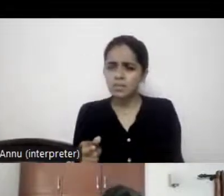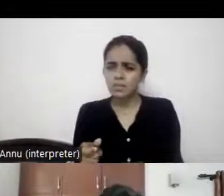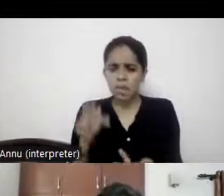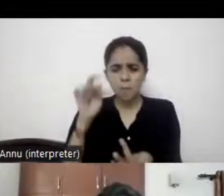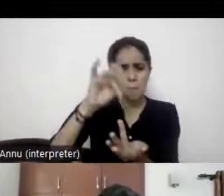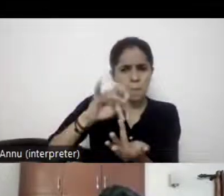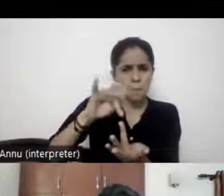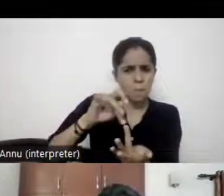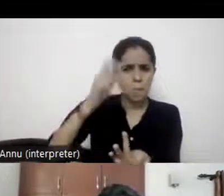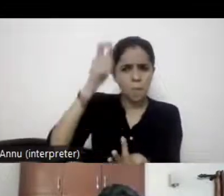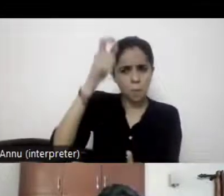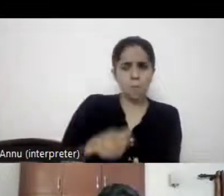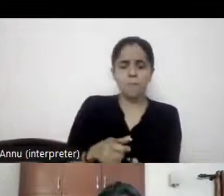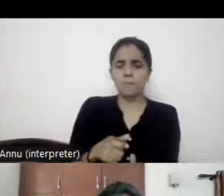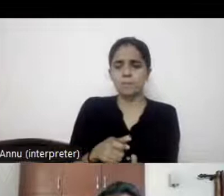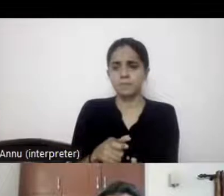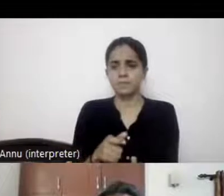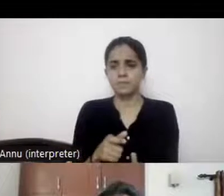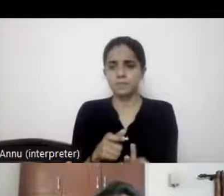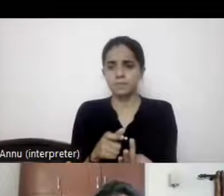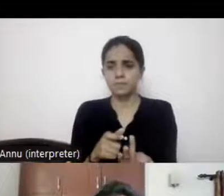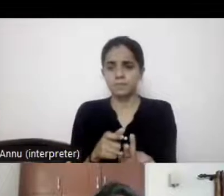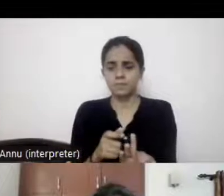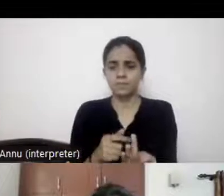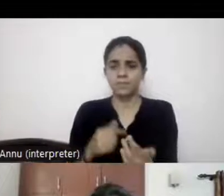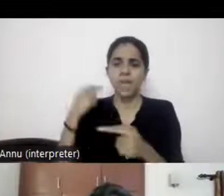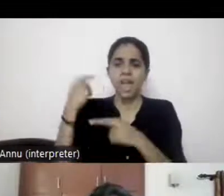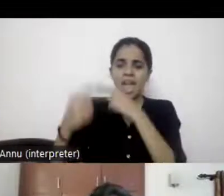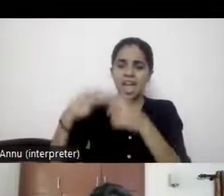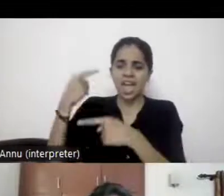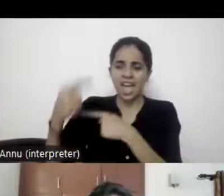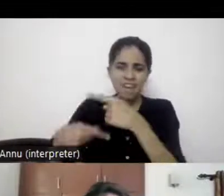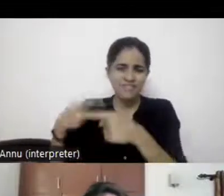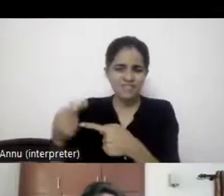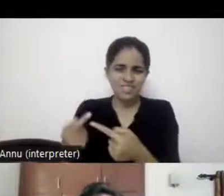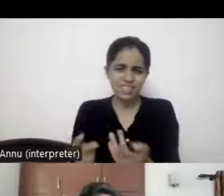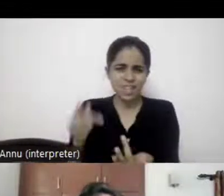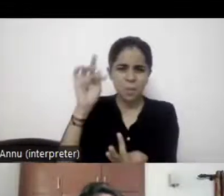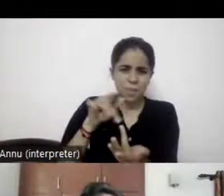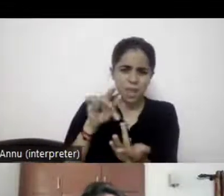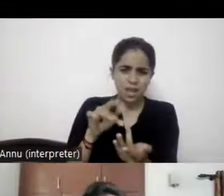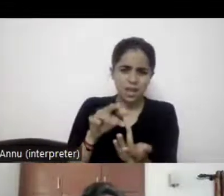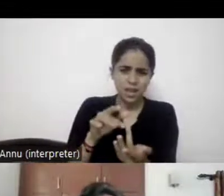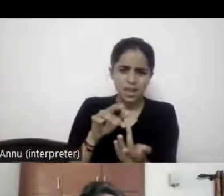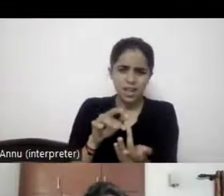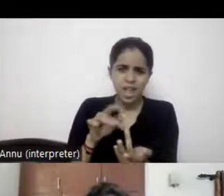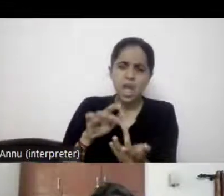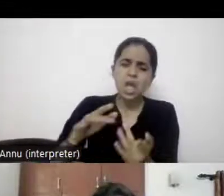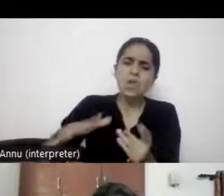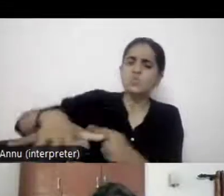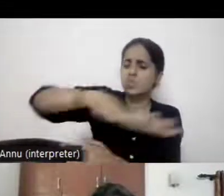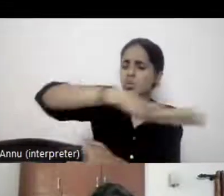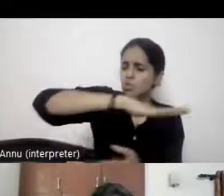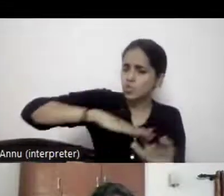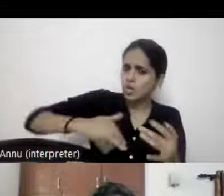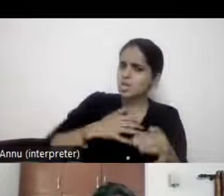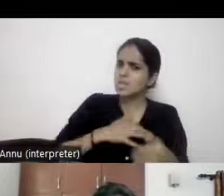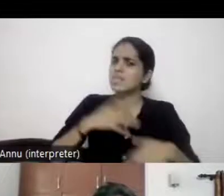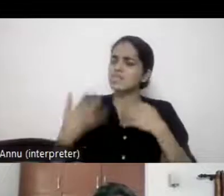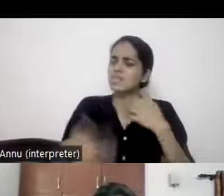position, middle of everything. And therefore, that's a very safe position to be